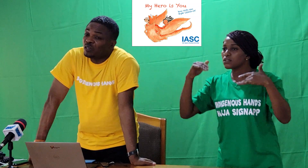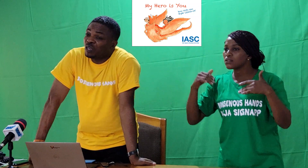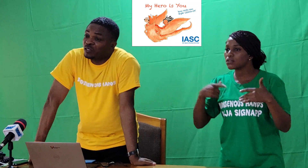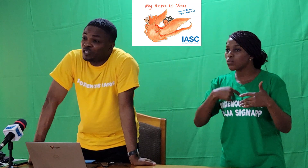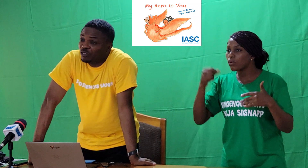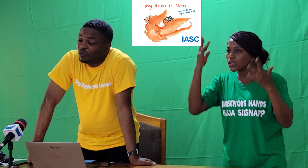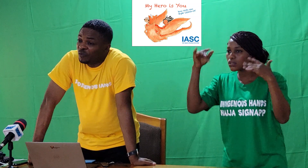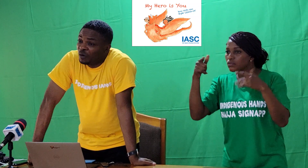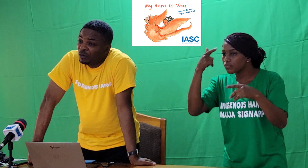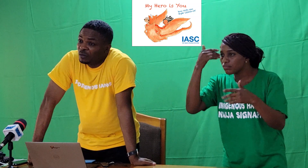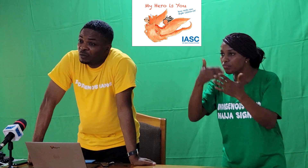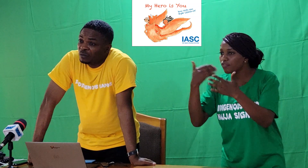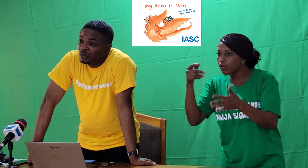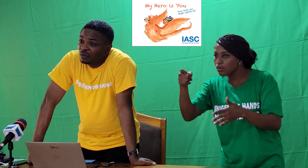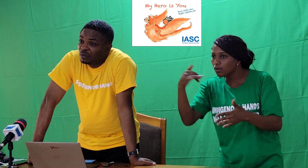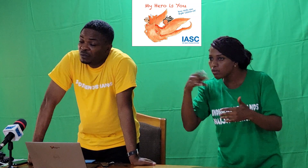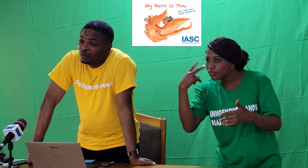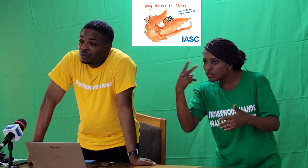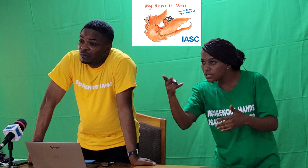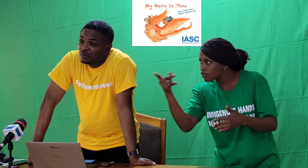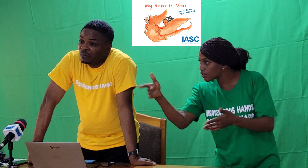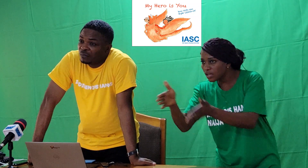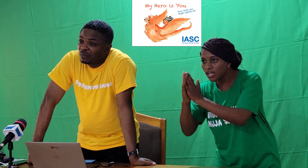Sure, snow don't touch you before?